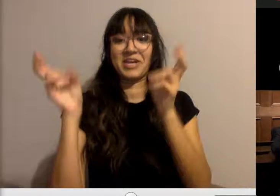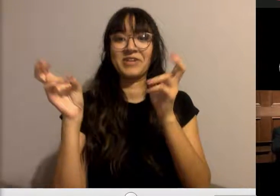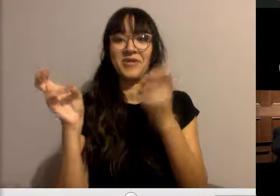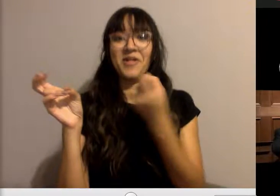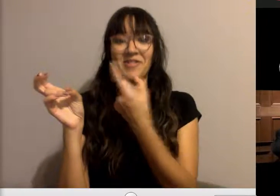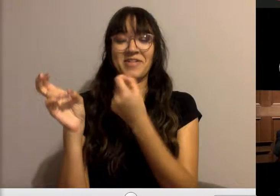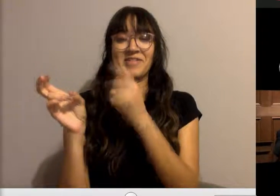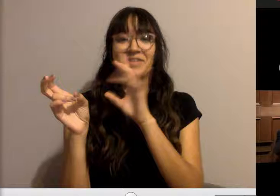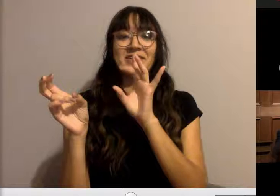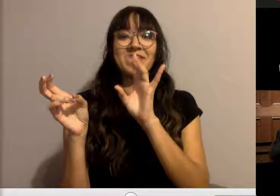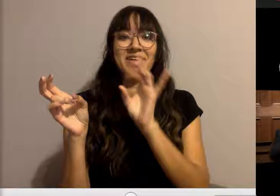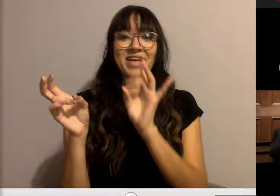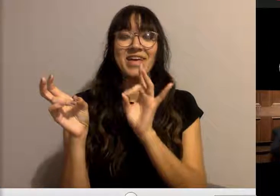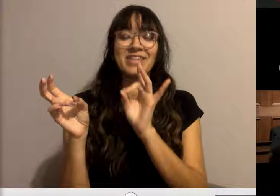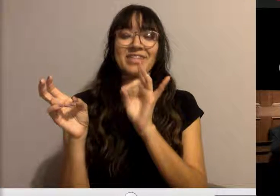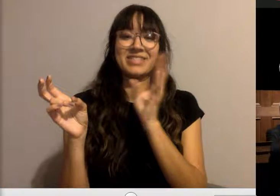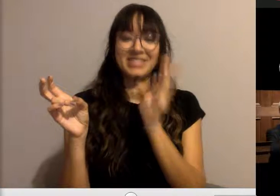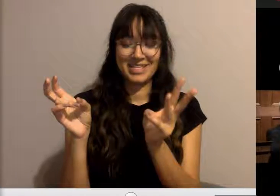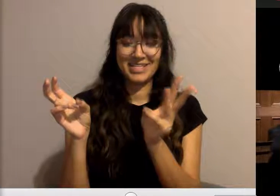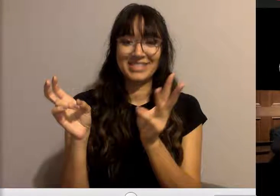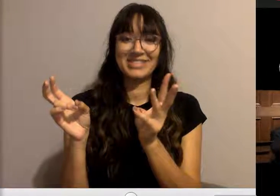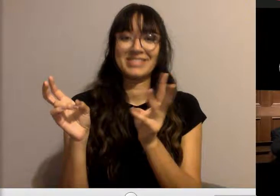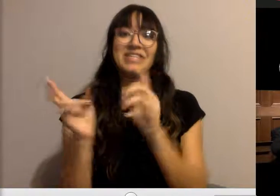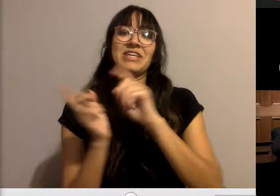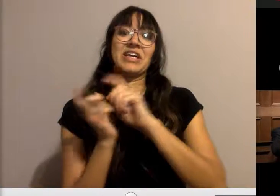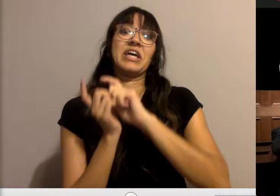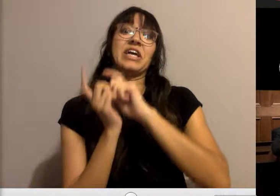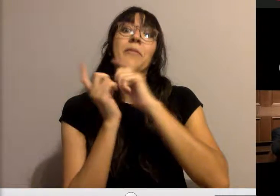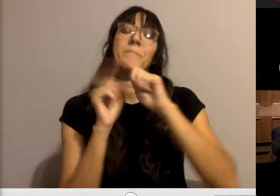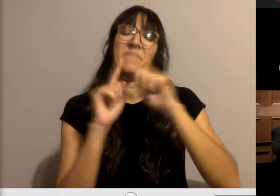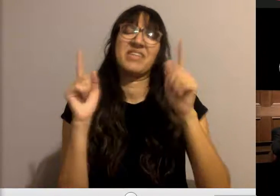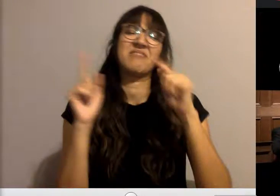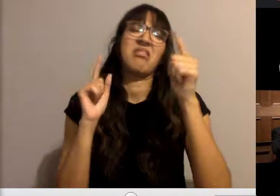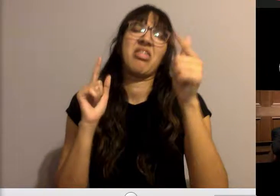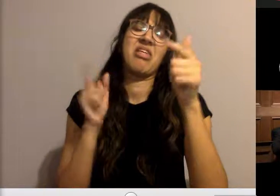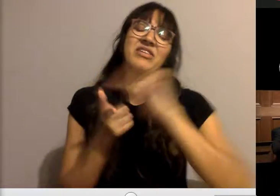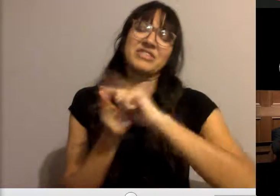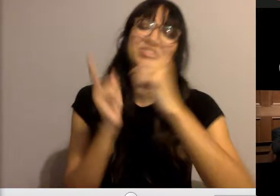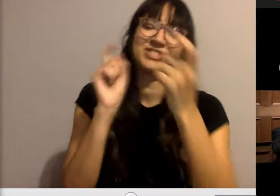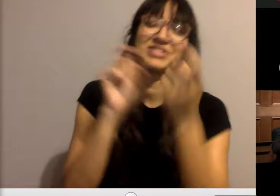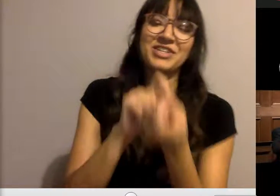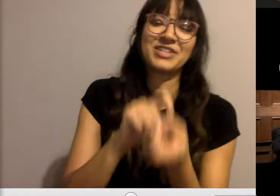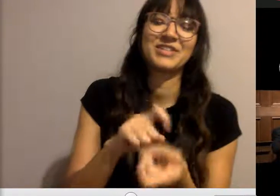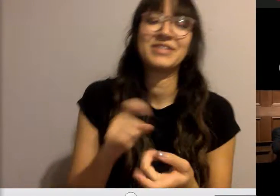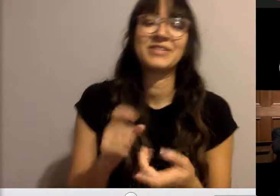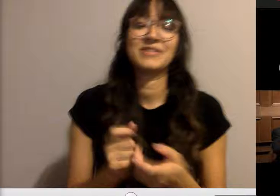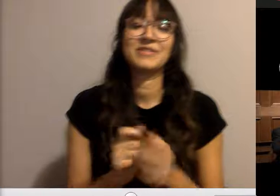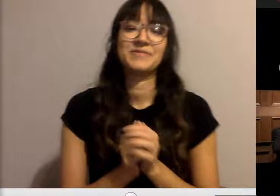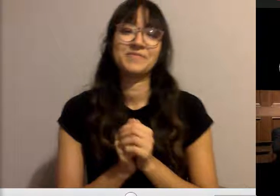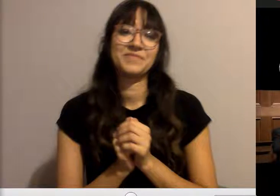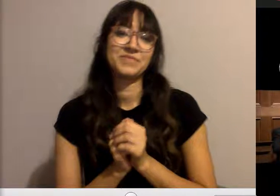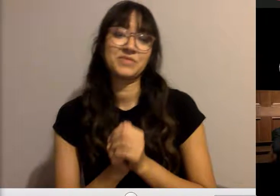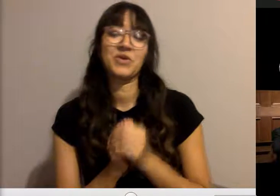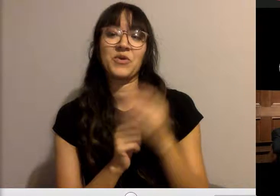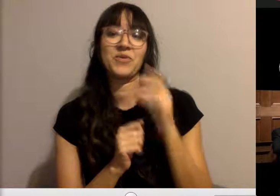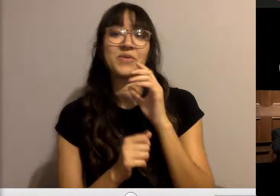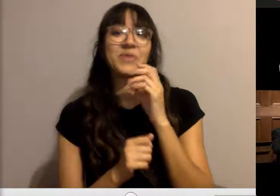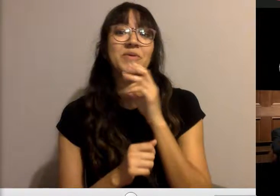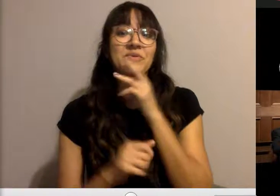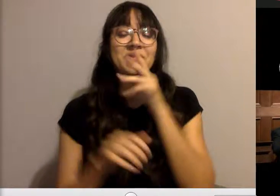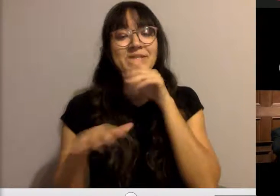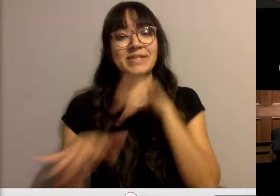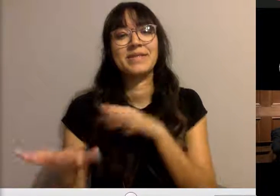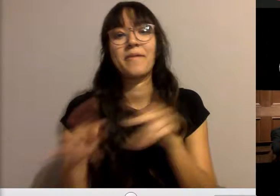to 1177. So somewhere in there. But the Sea Peoples come through the region twice. And we know the story